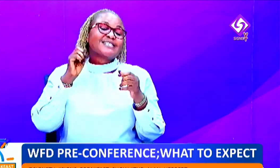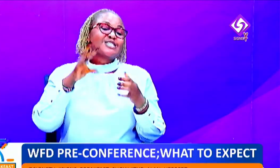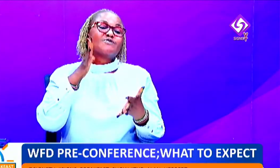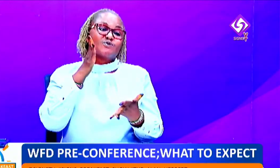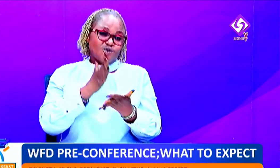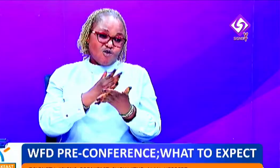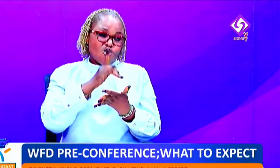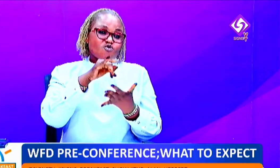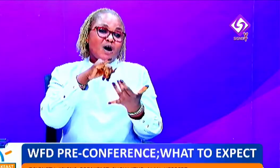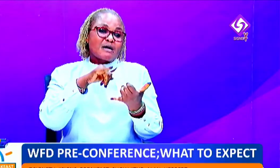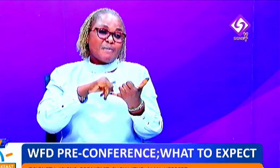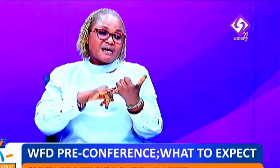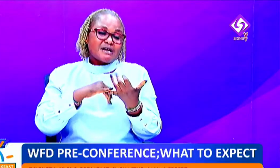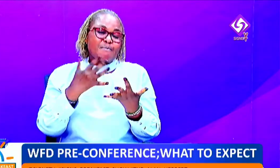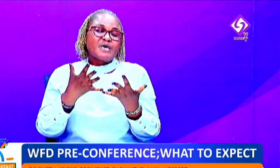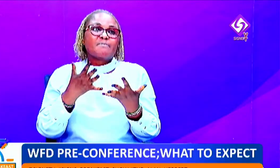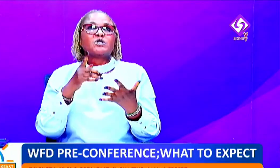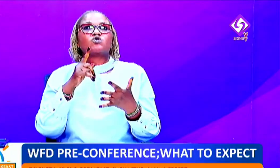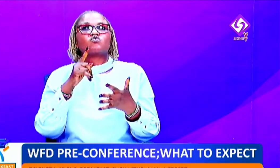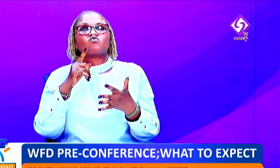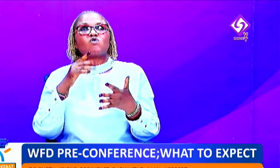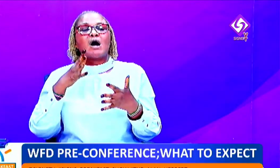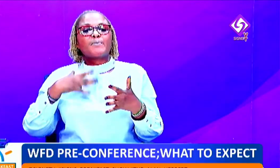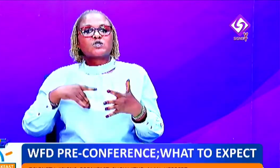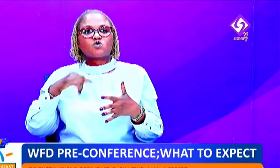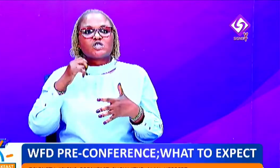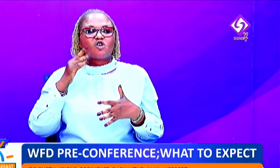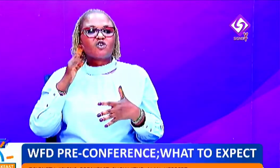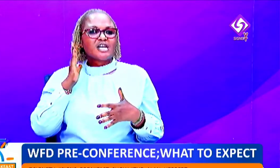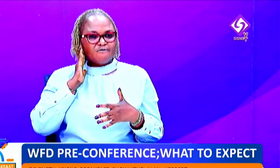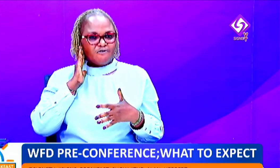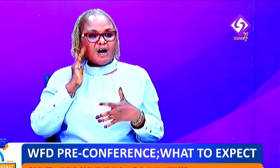So honestly, if you're married as a deaf woman,